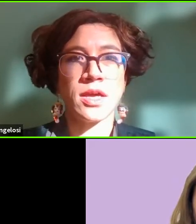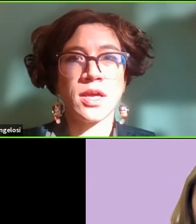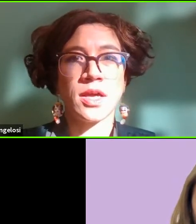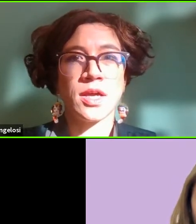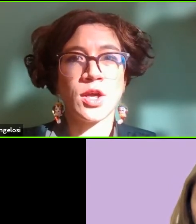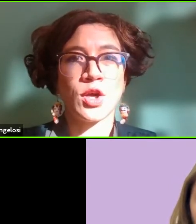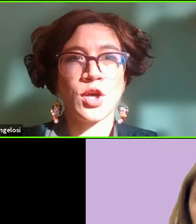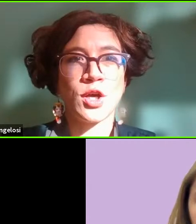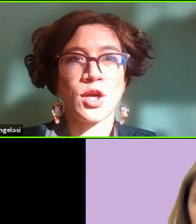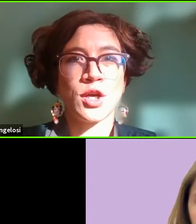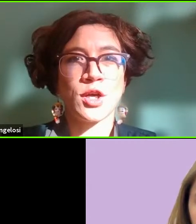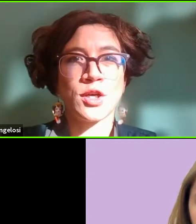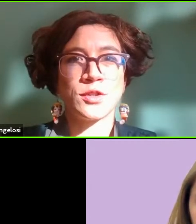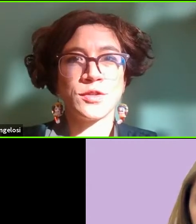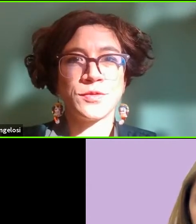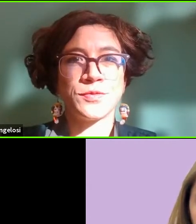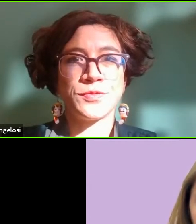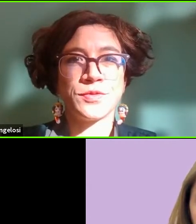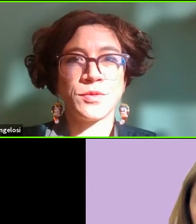Okay.